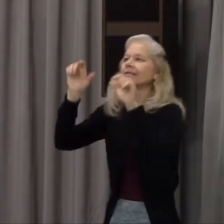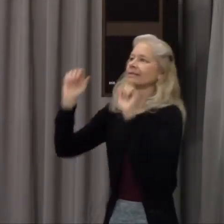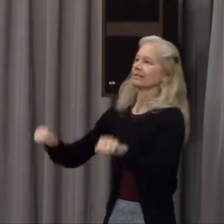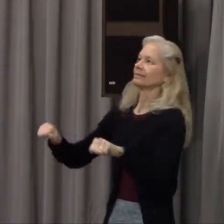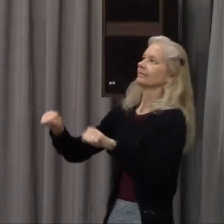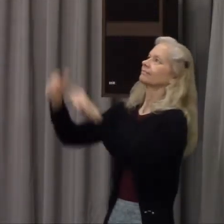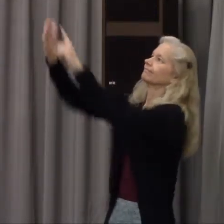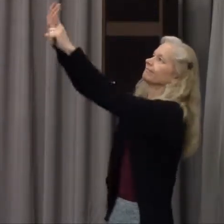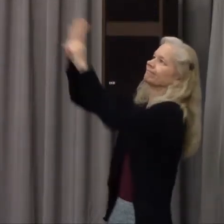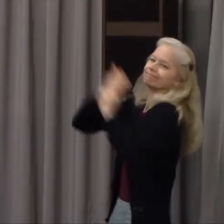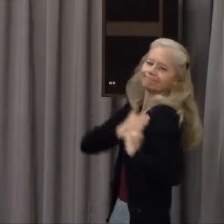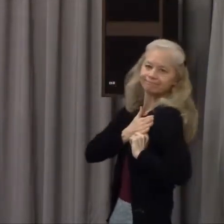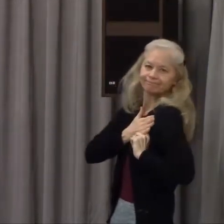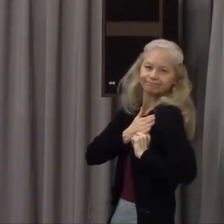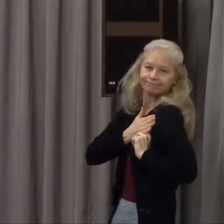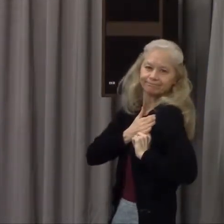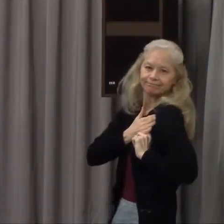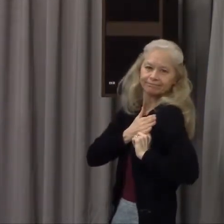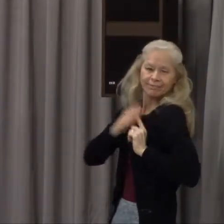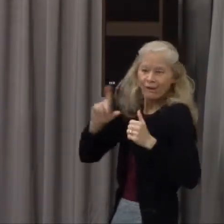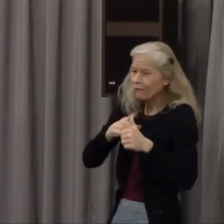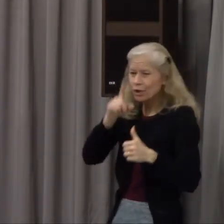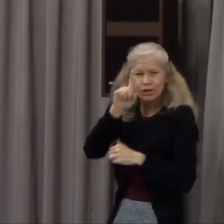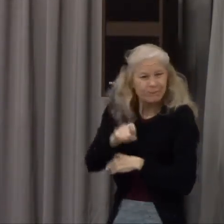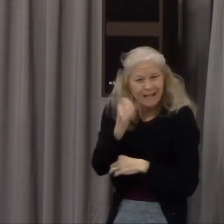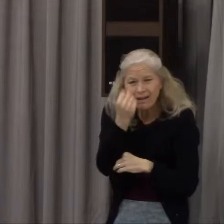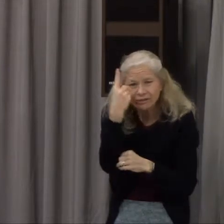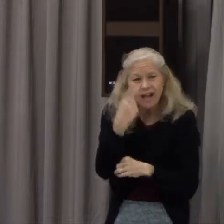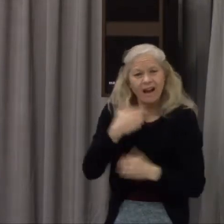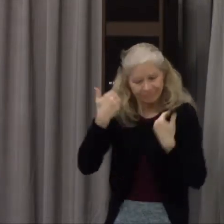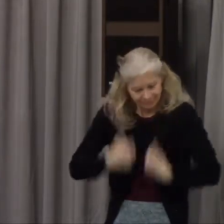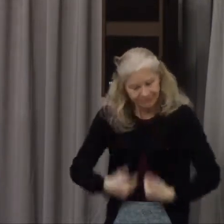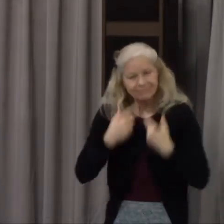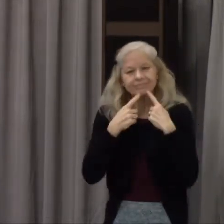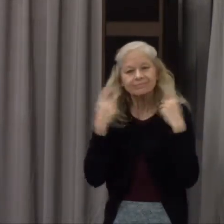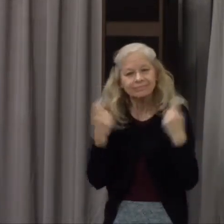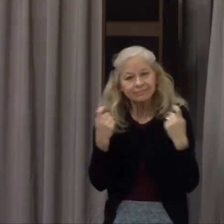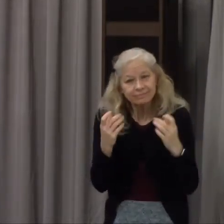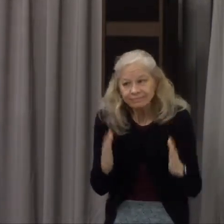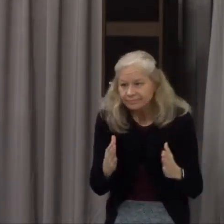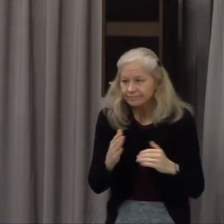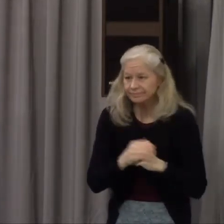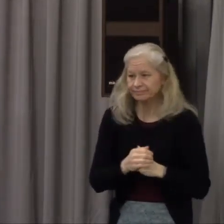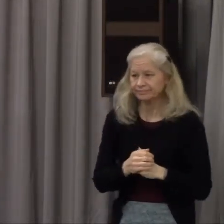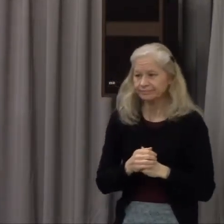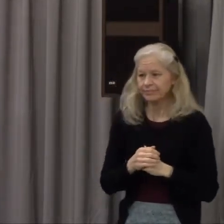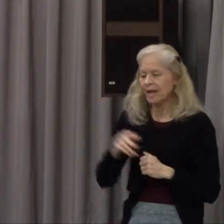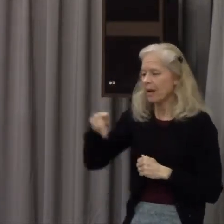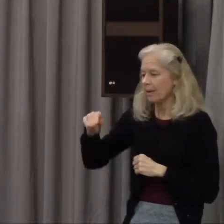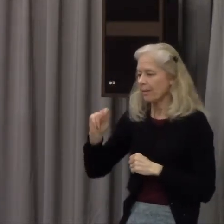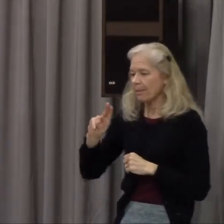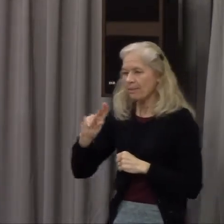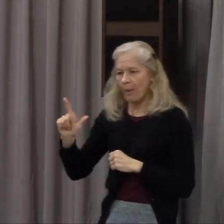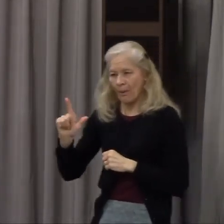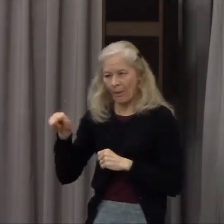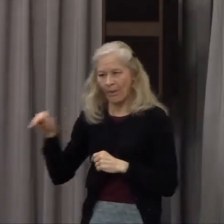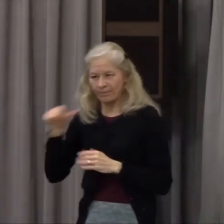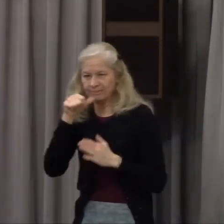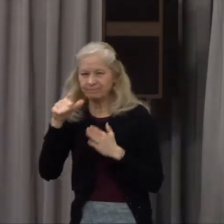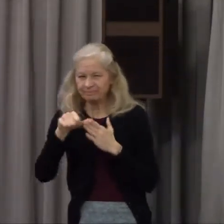and some people were not using their gifts right. They were using them in a way that didn't glorify God.